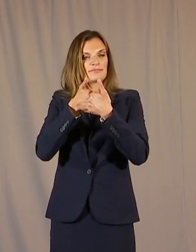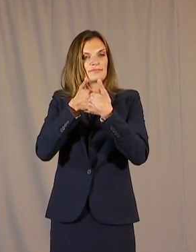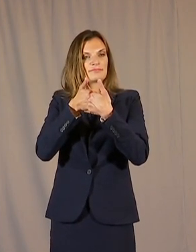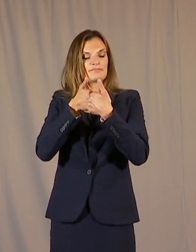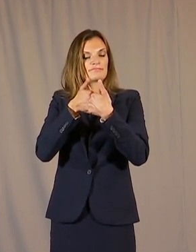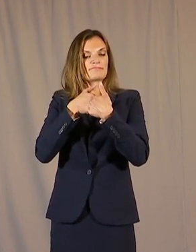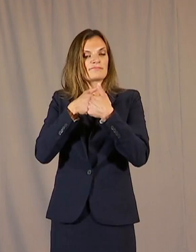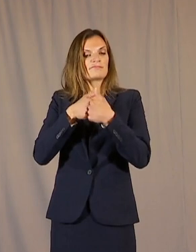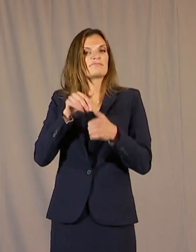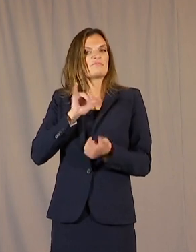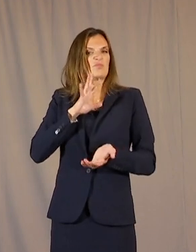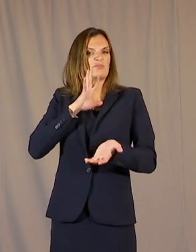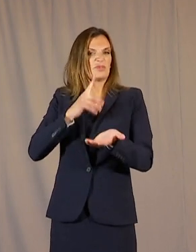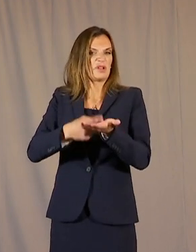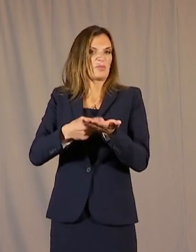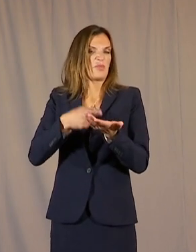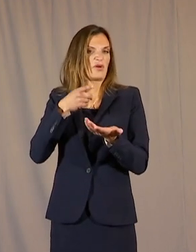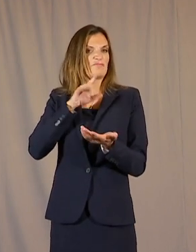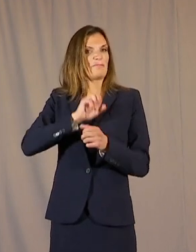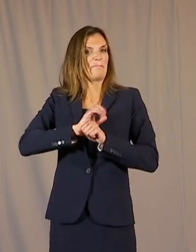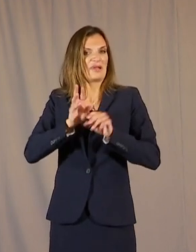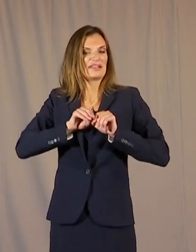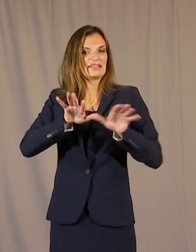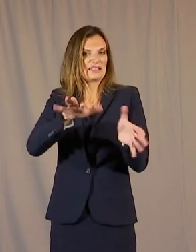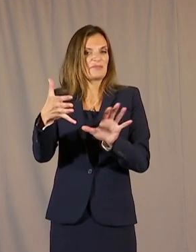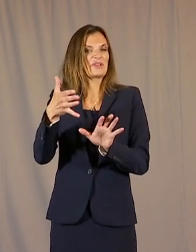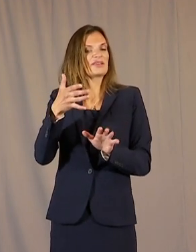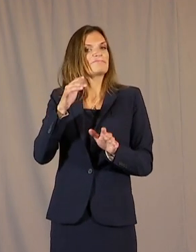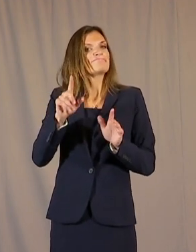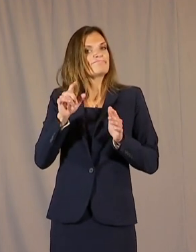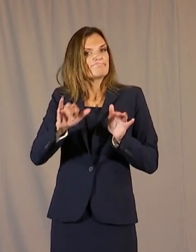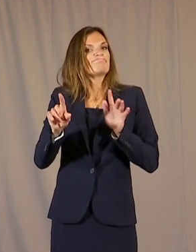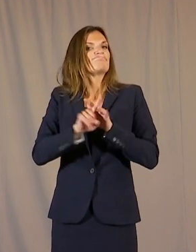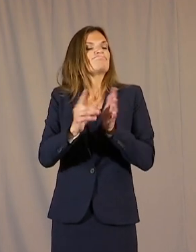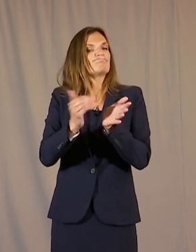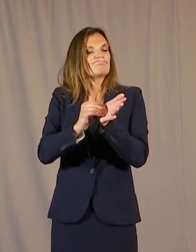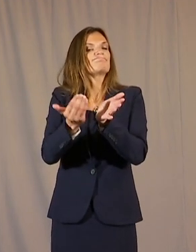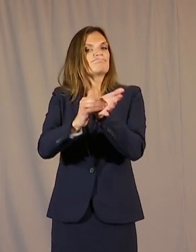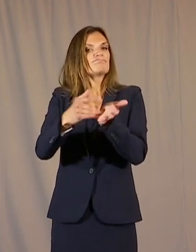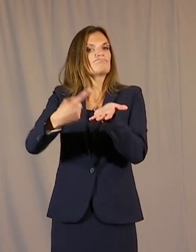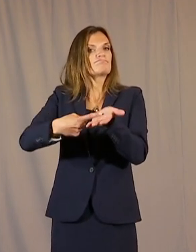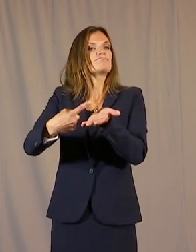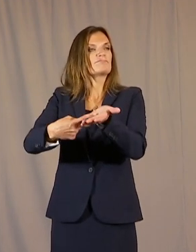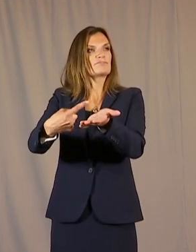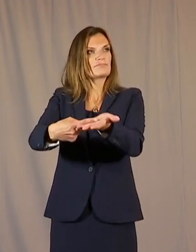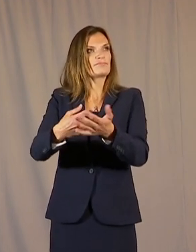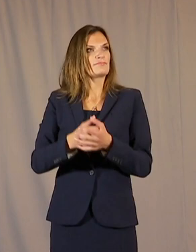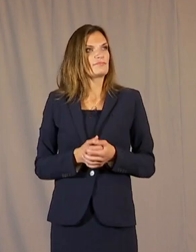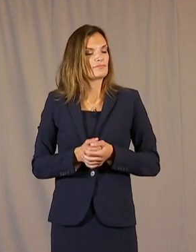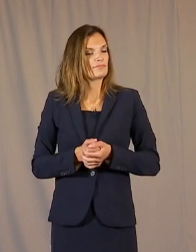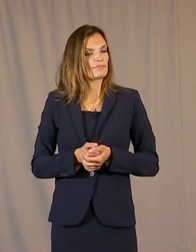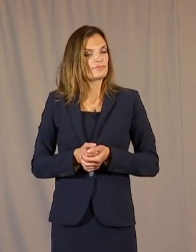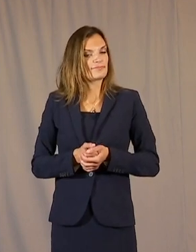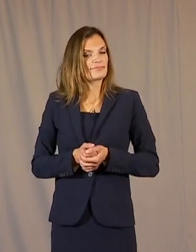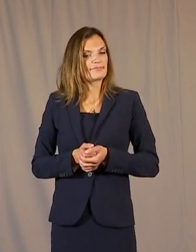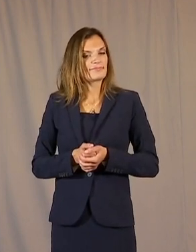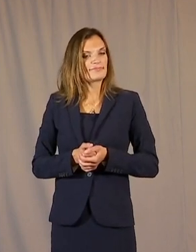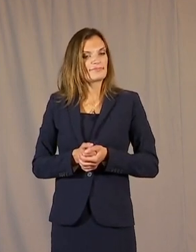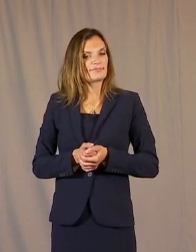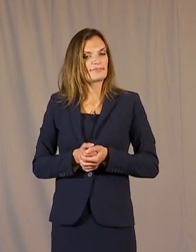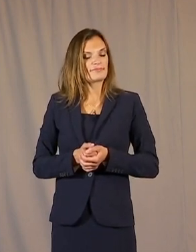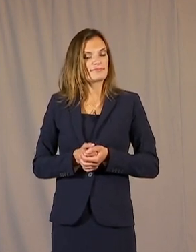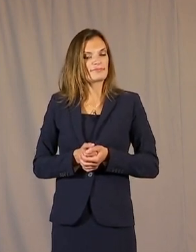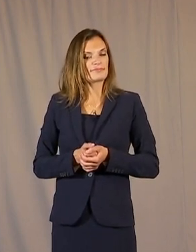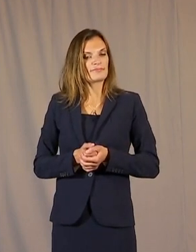traversing the pandemic. So from perhaps this heavy